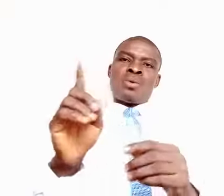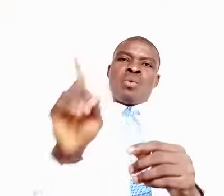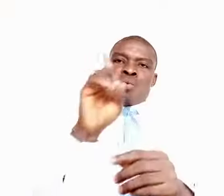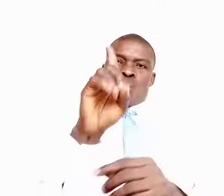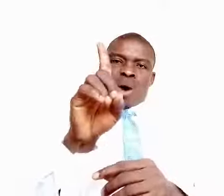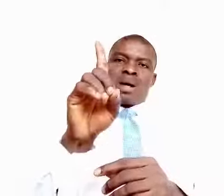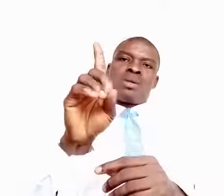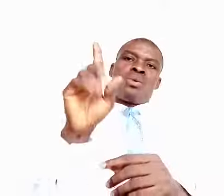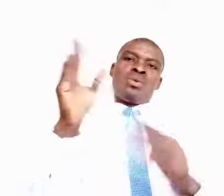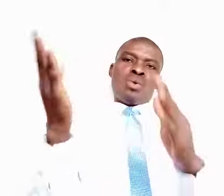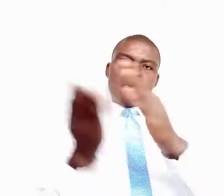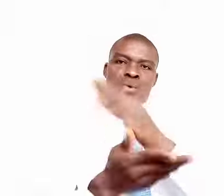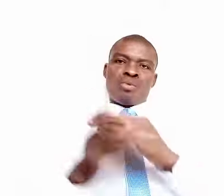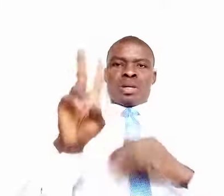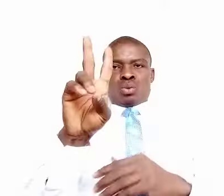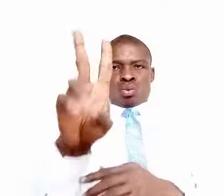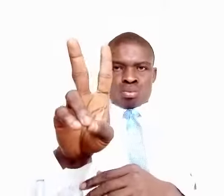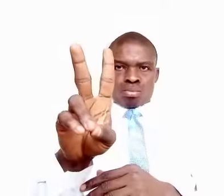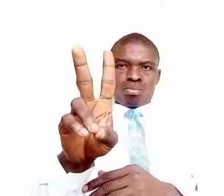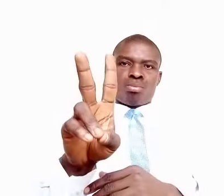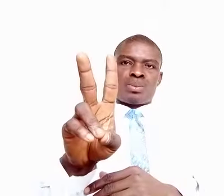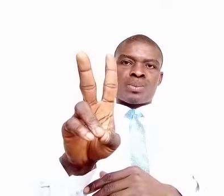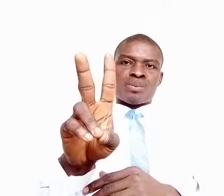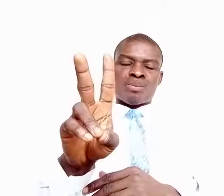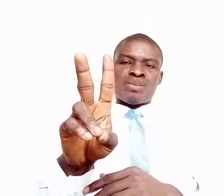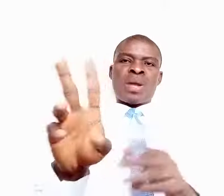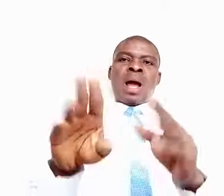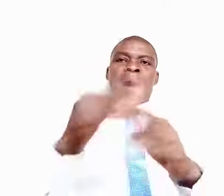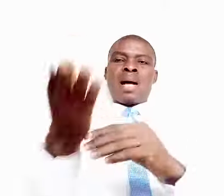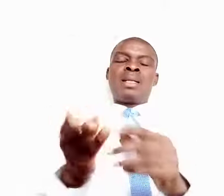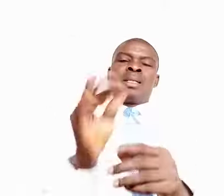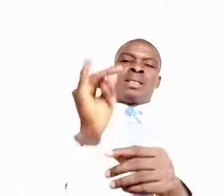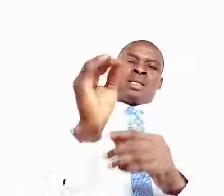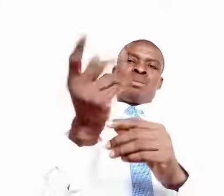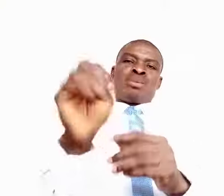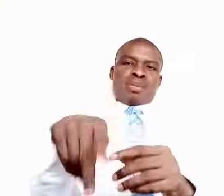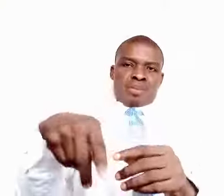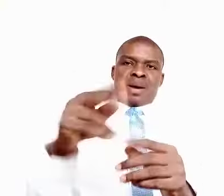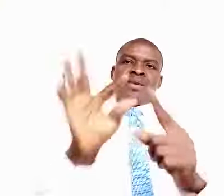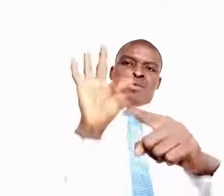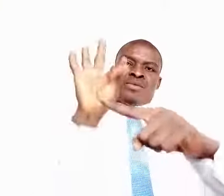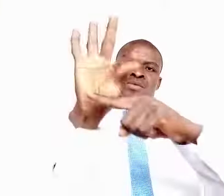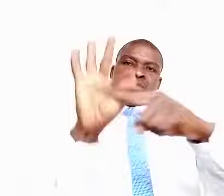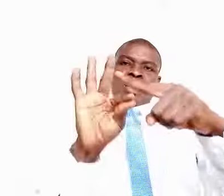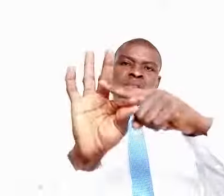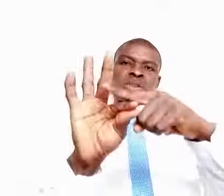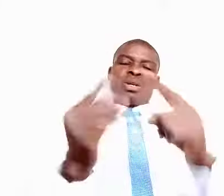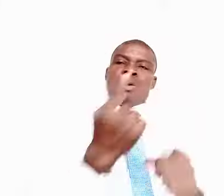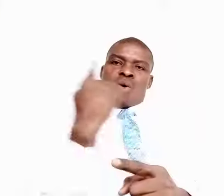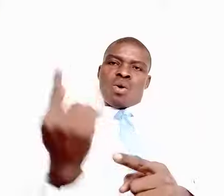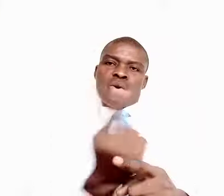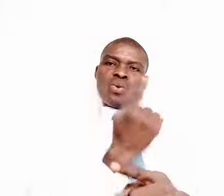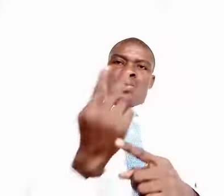1 over 2. An improper fraction is always expressed as a mixed